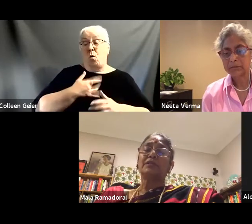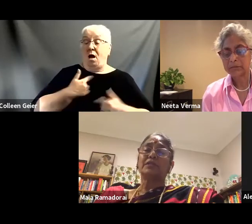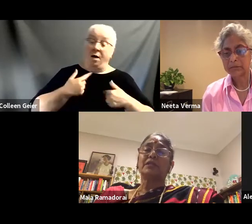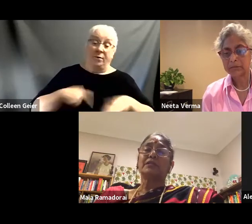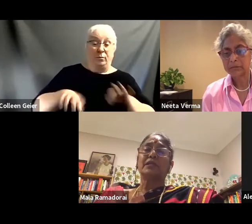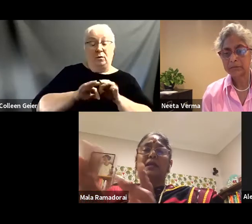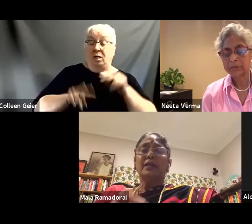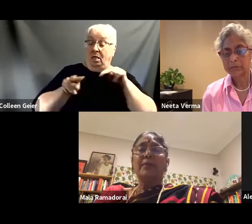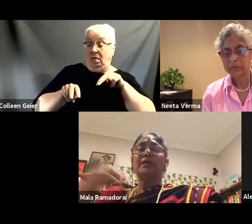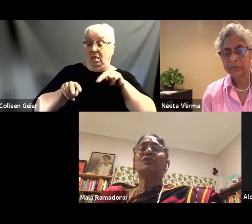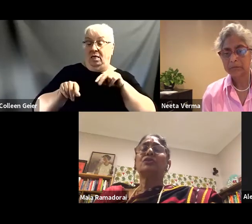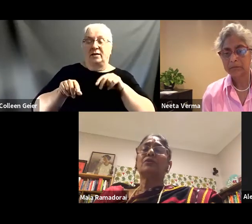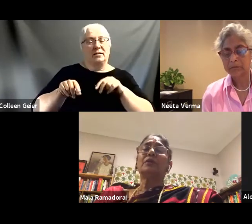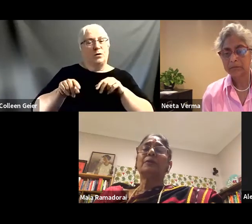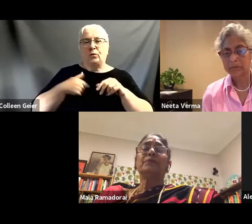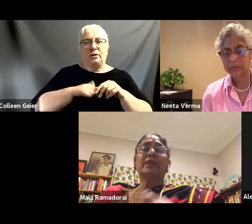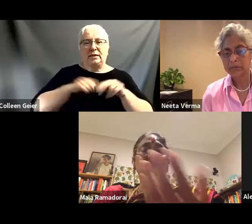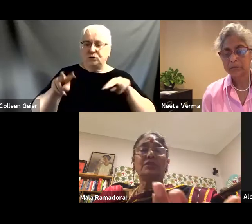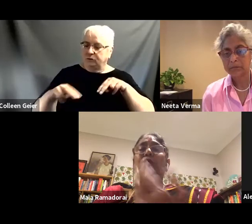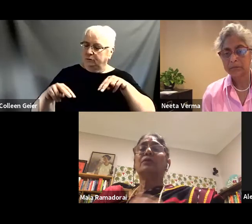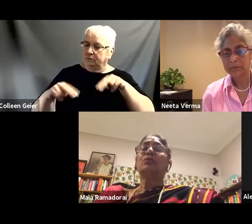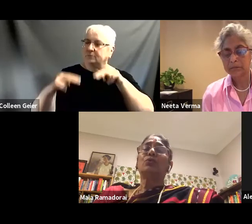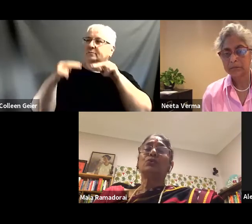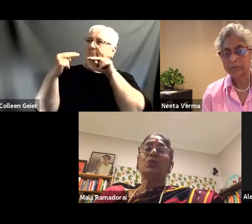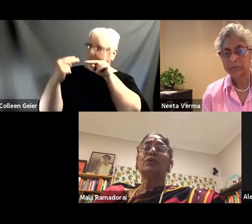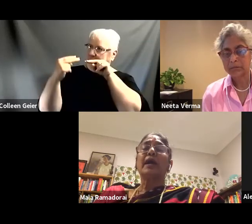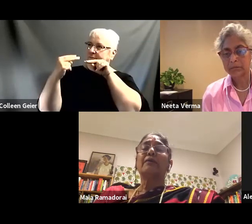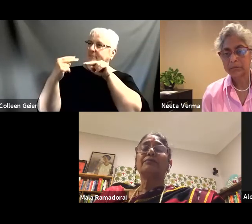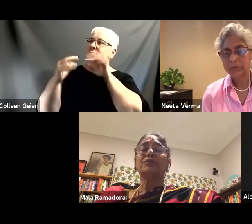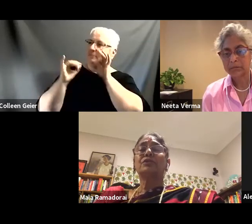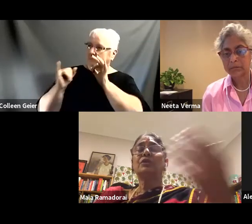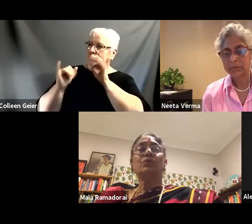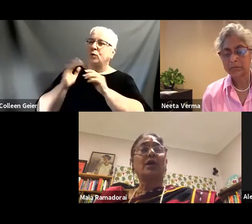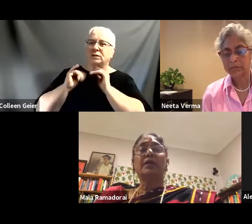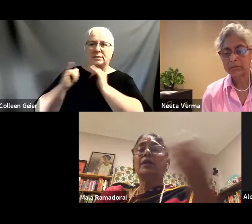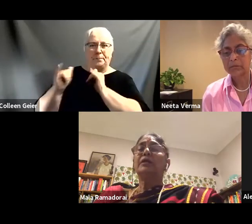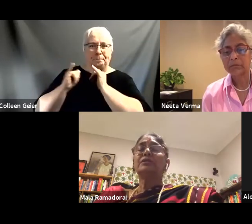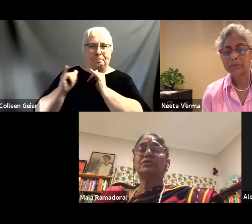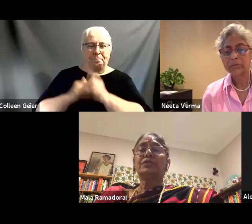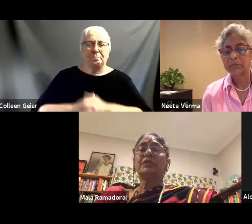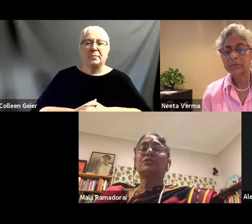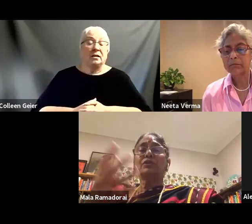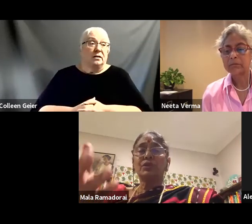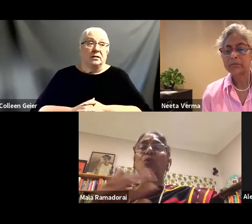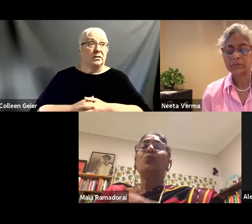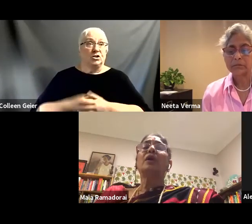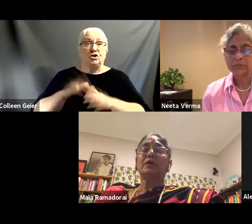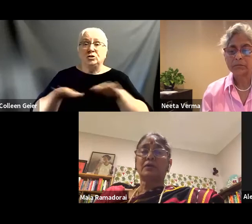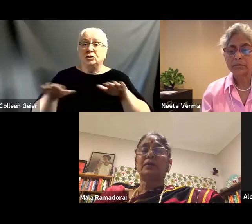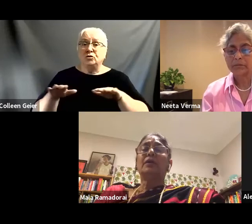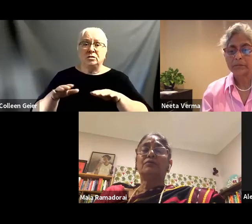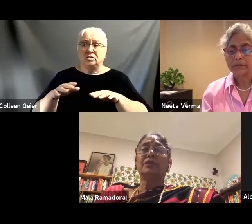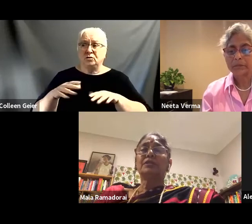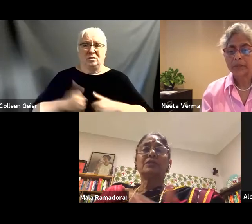very, very seriously. Migrant children who don't have, children who are in the streets, children who